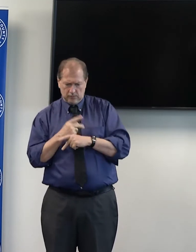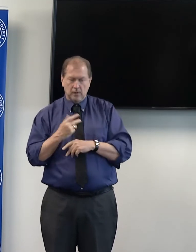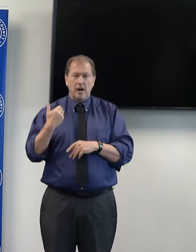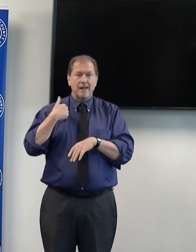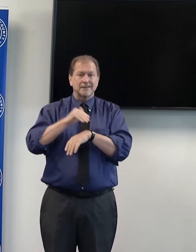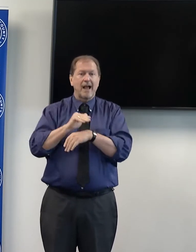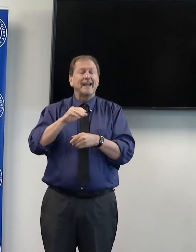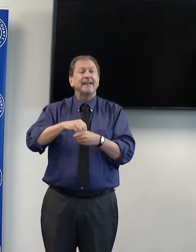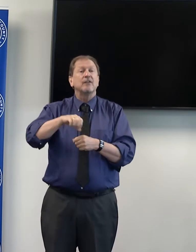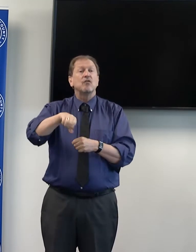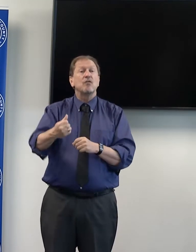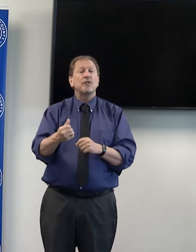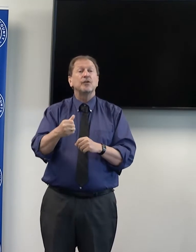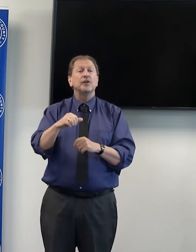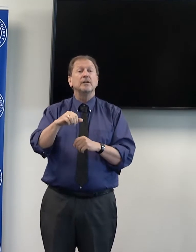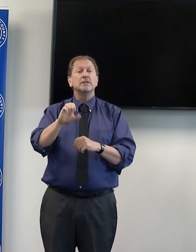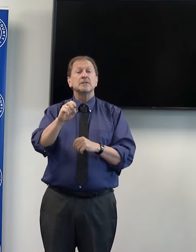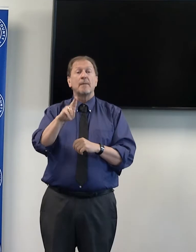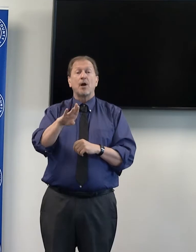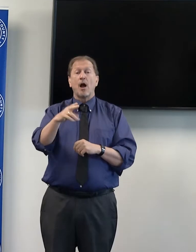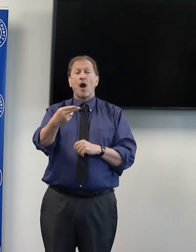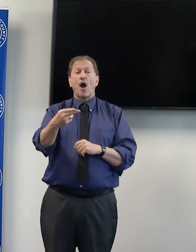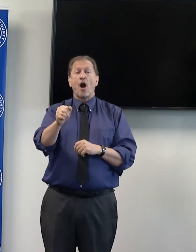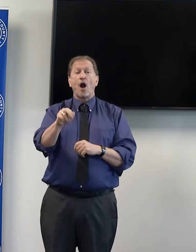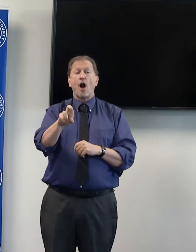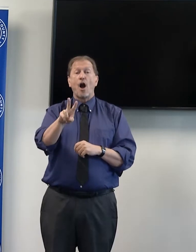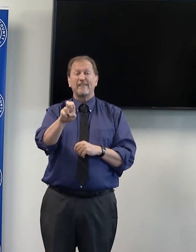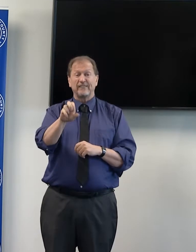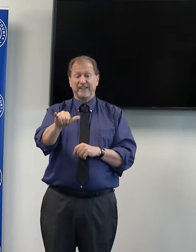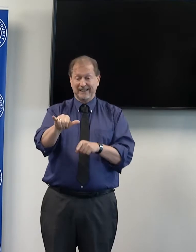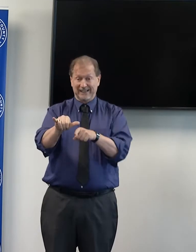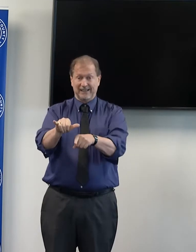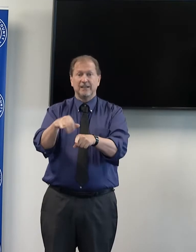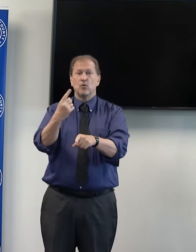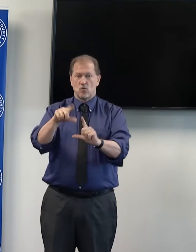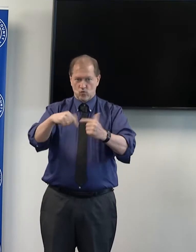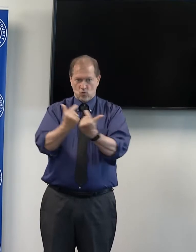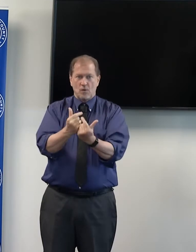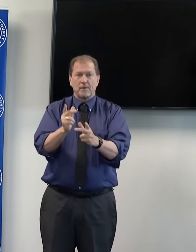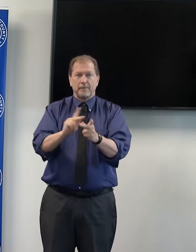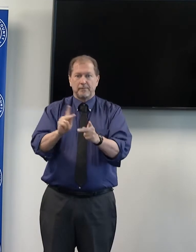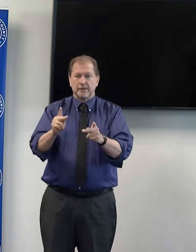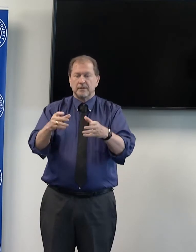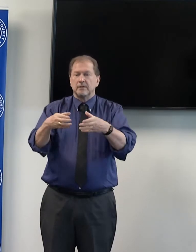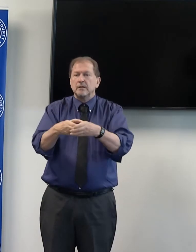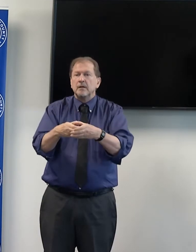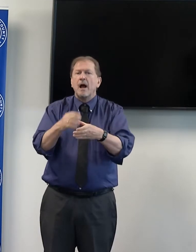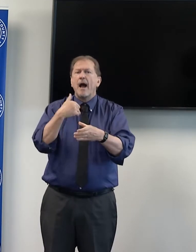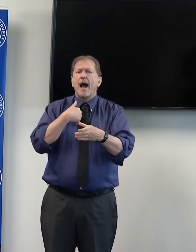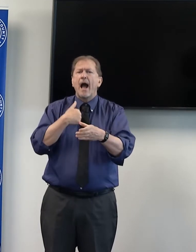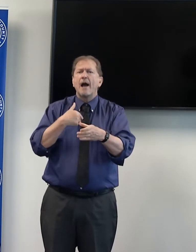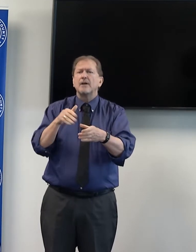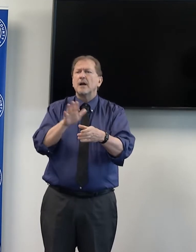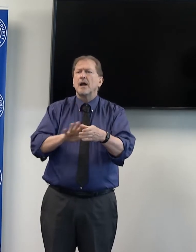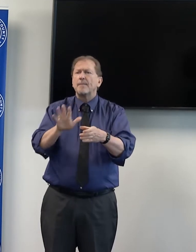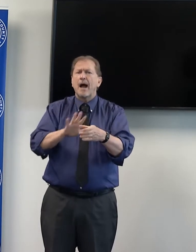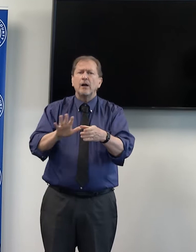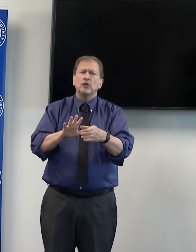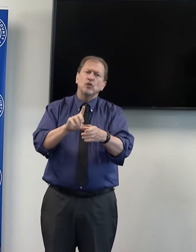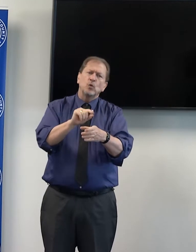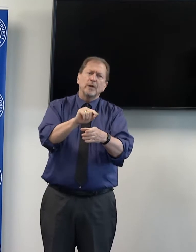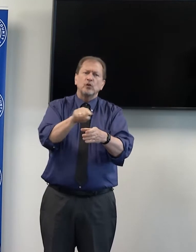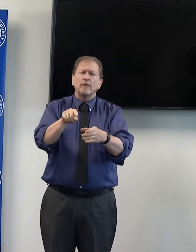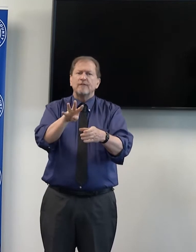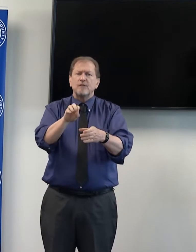Harvey. There was a definite organized group of people between 20 and